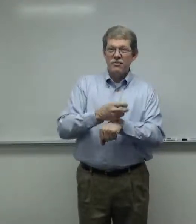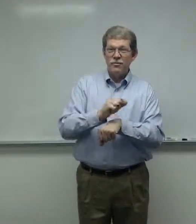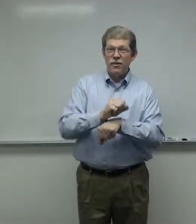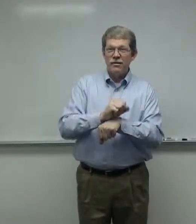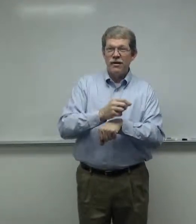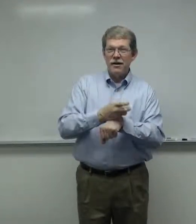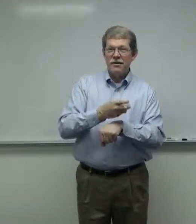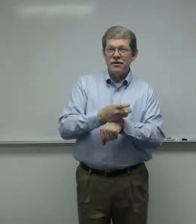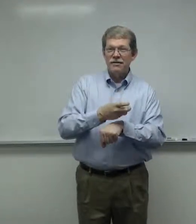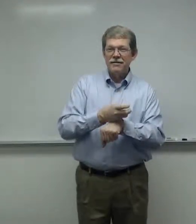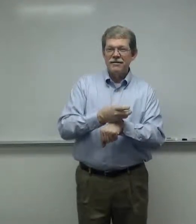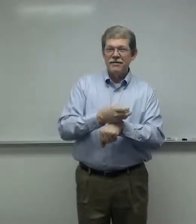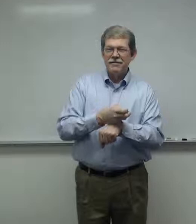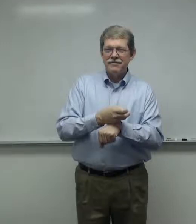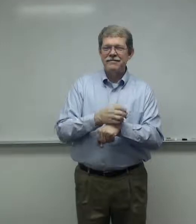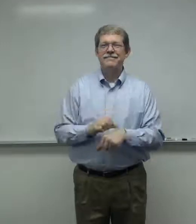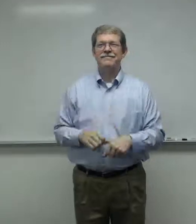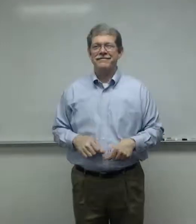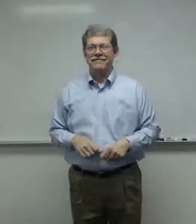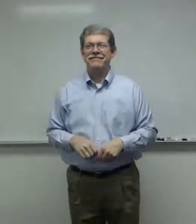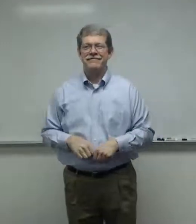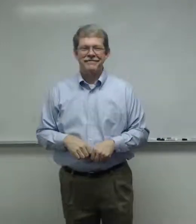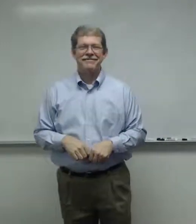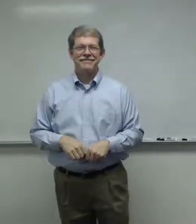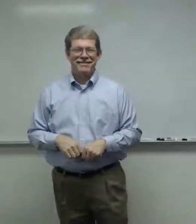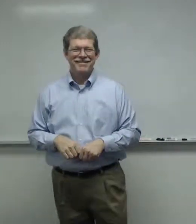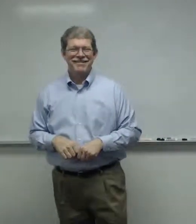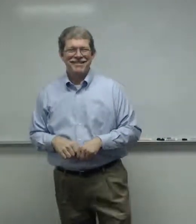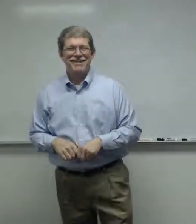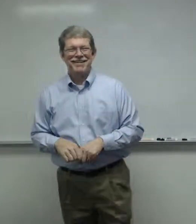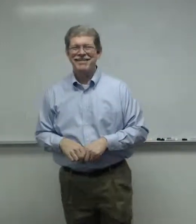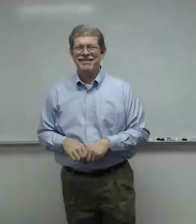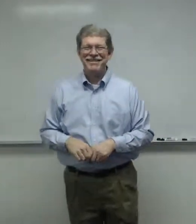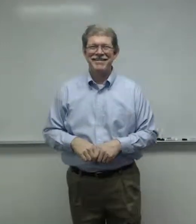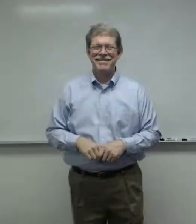Did you work hard? Oh, good facial expression. That was